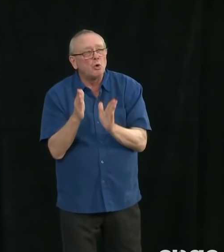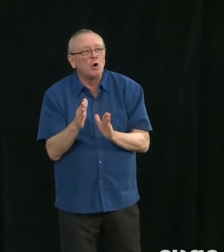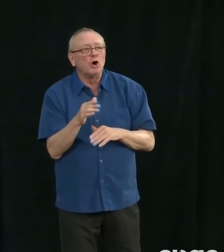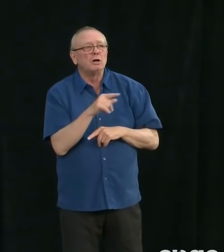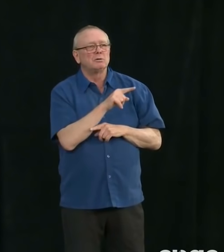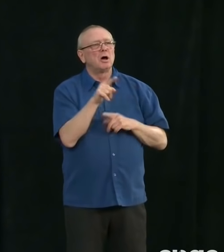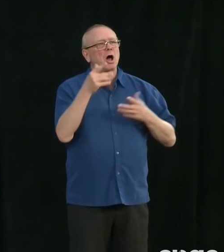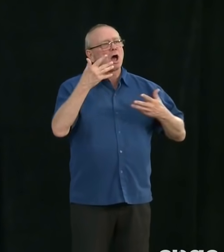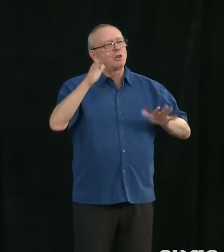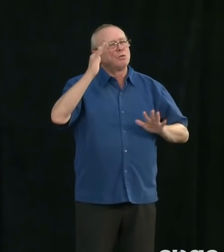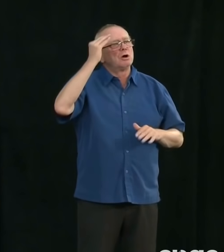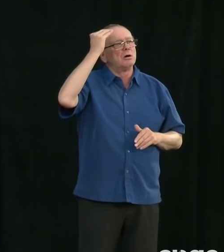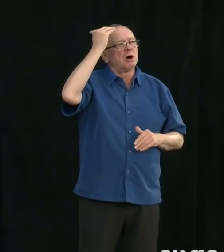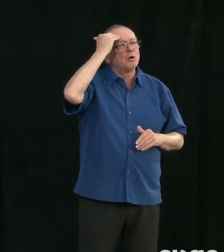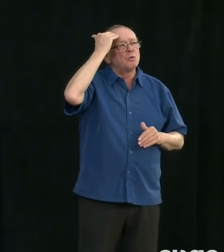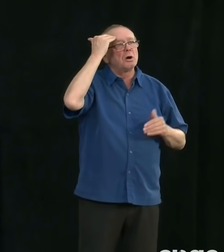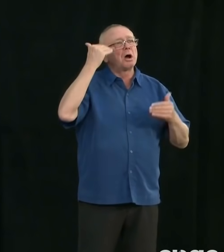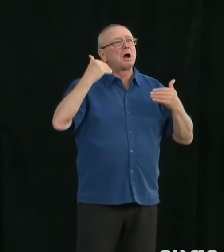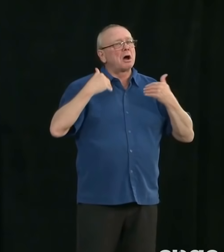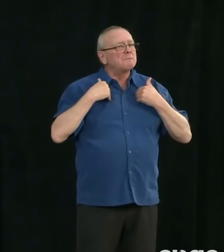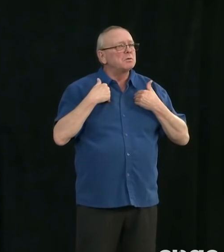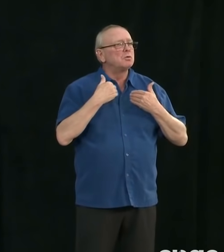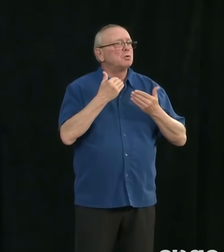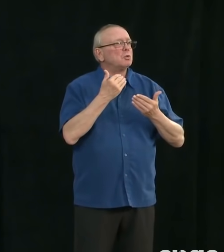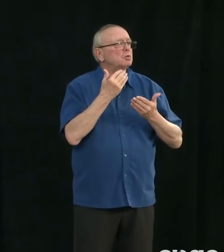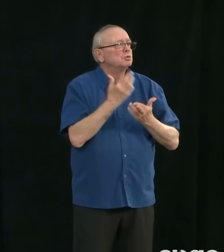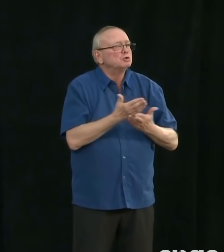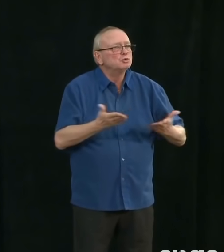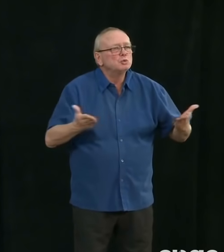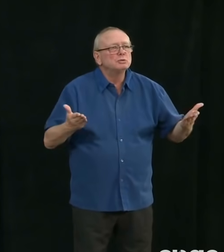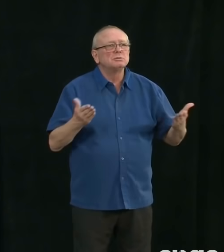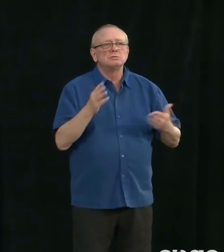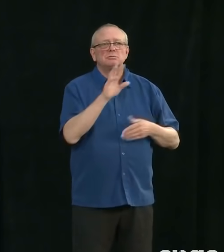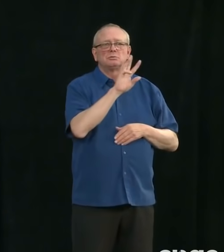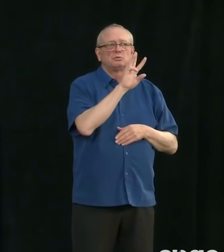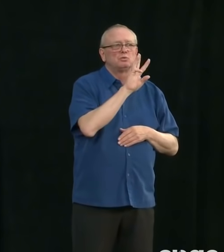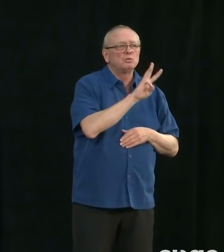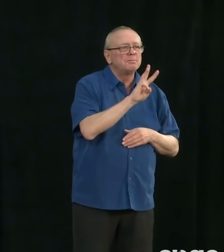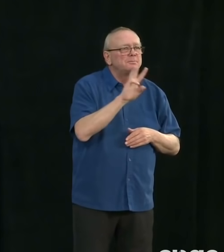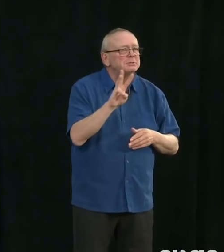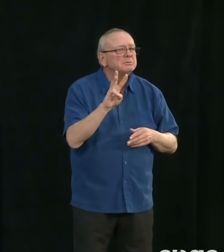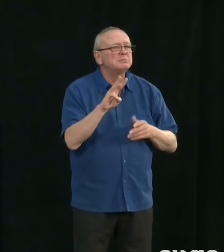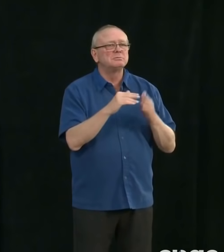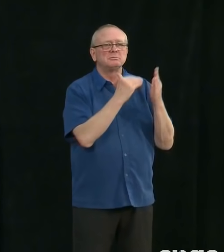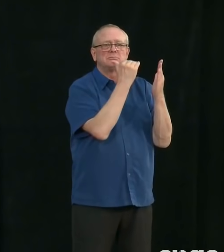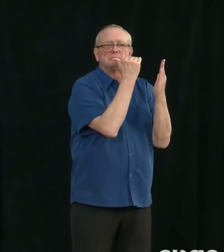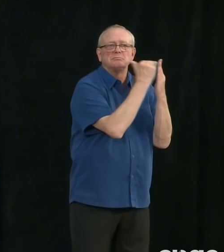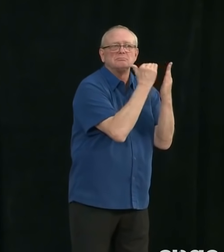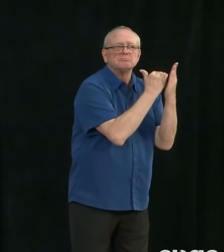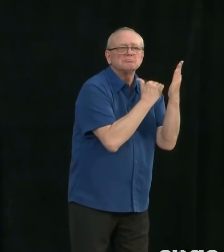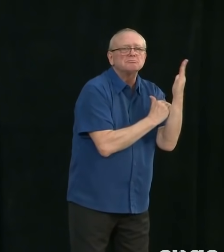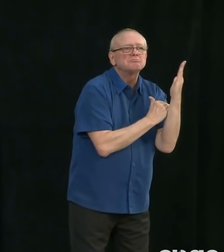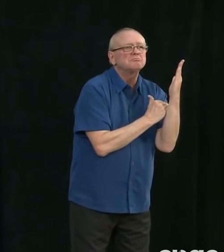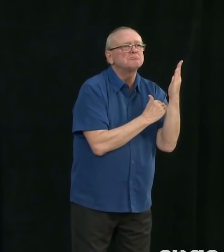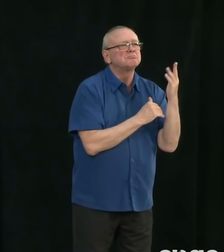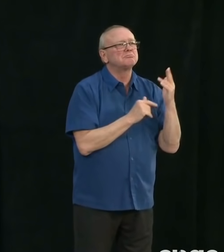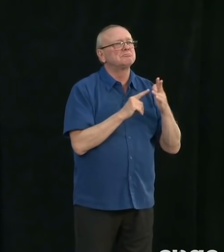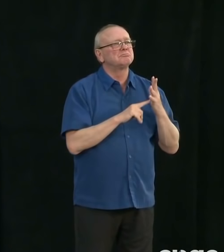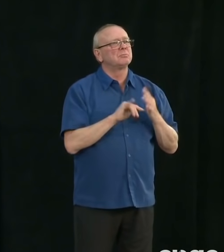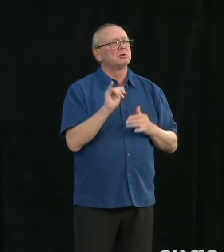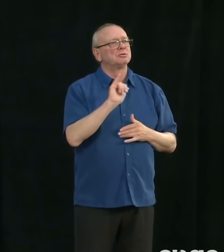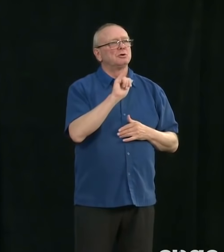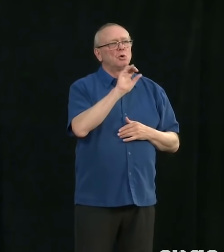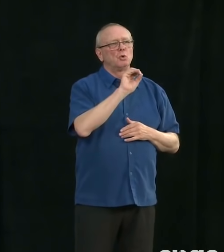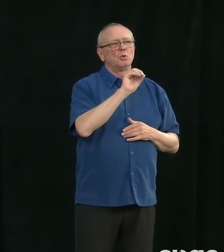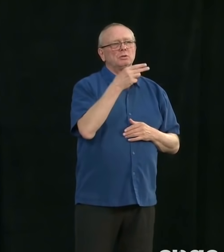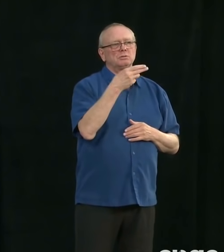So I would recommend that particular website, which also has links to the Occupational Health and Safety website, where there are many documents from the Labour